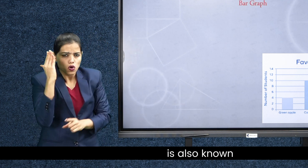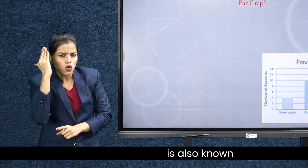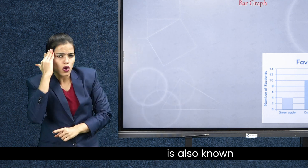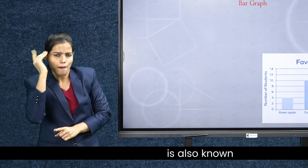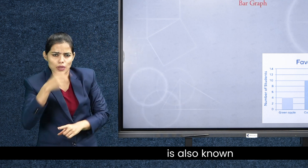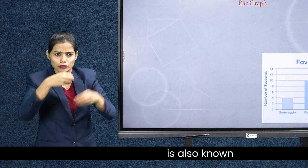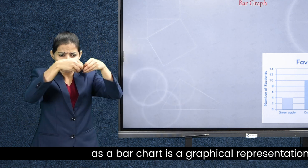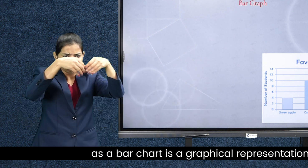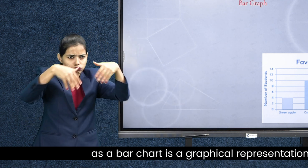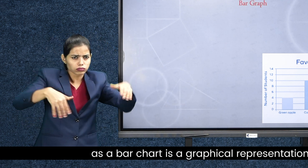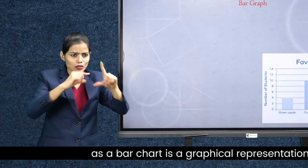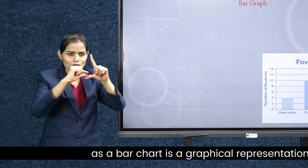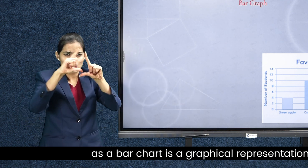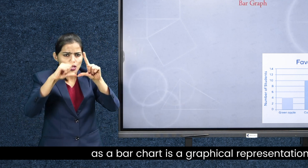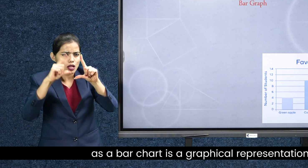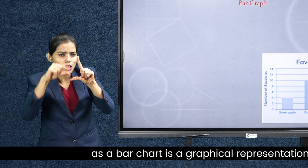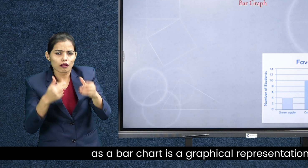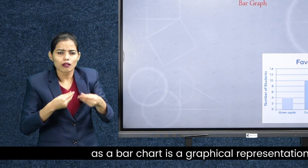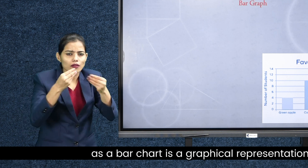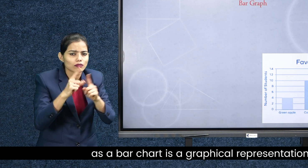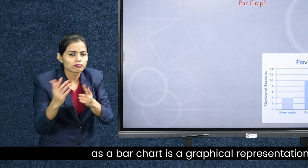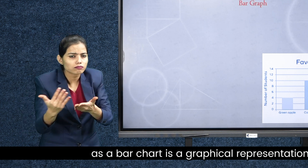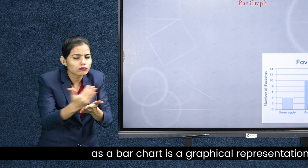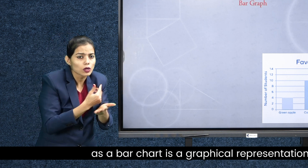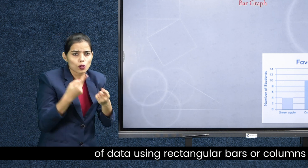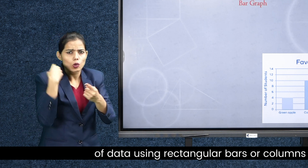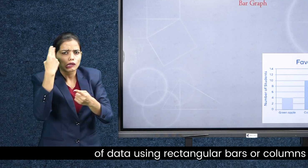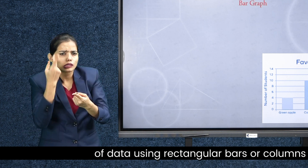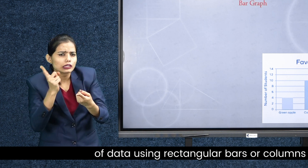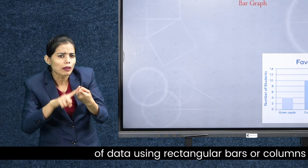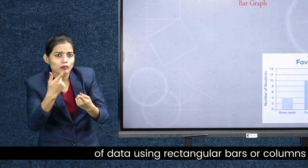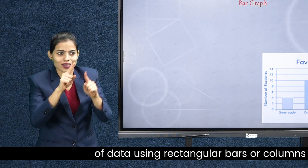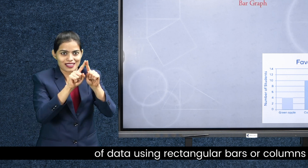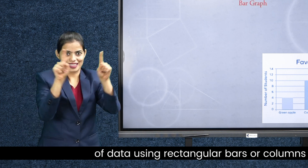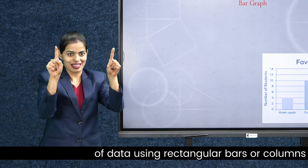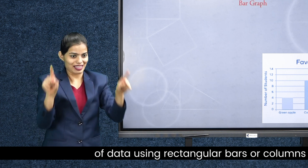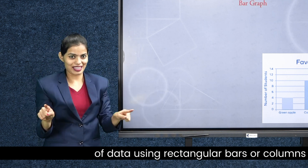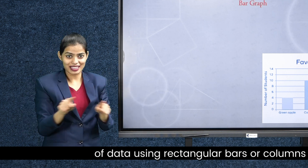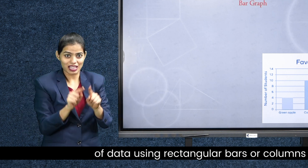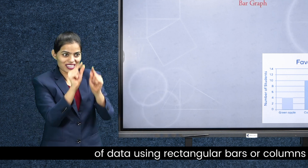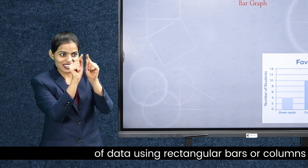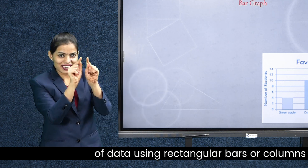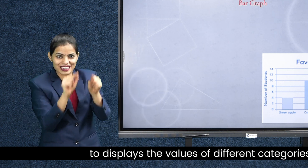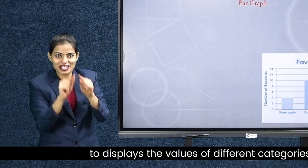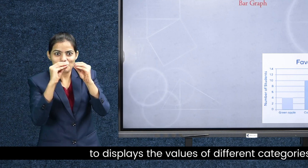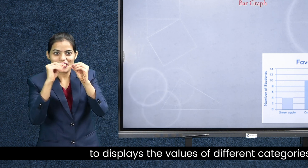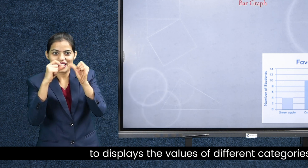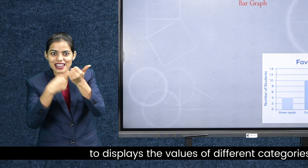Is also known as a bar chart, is a graphical representation of data using rectangular bars or columns to display